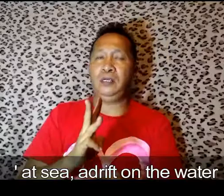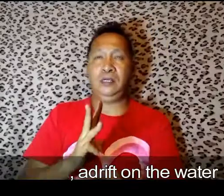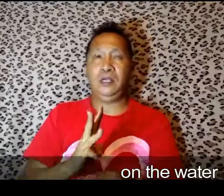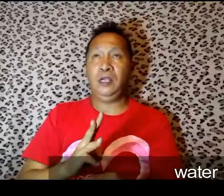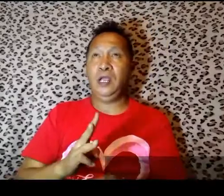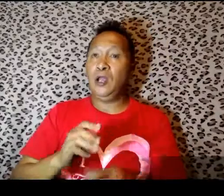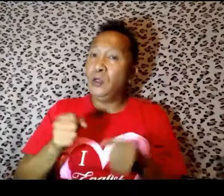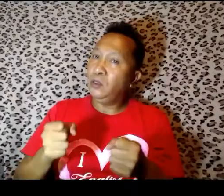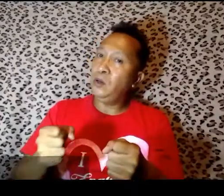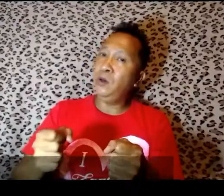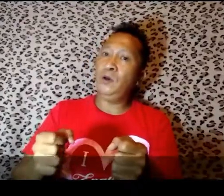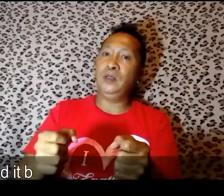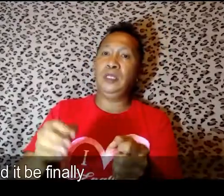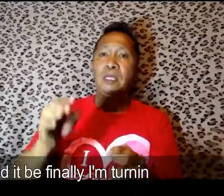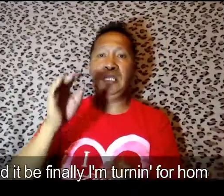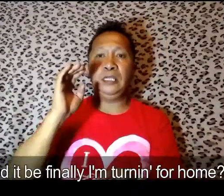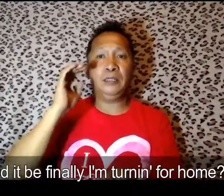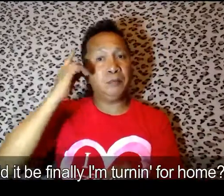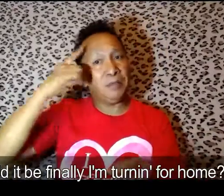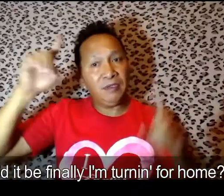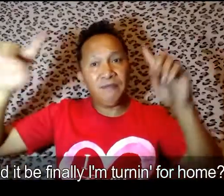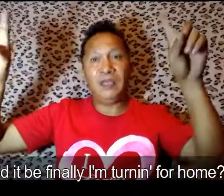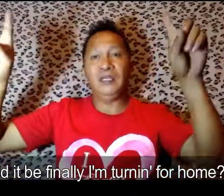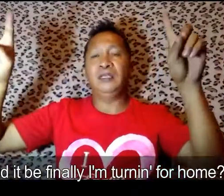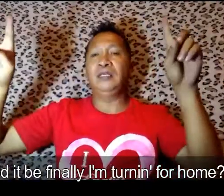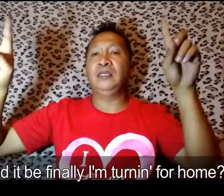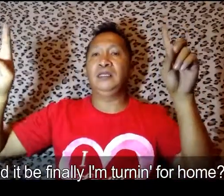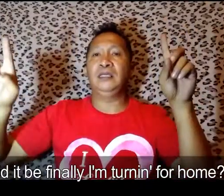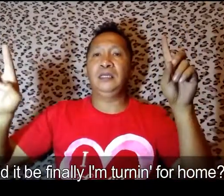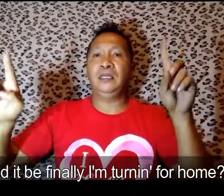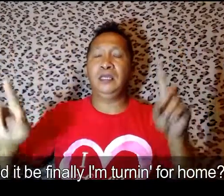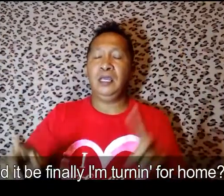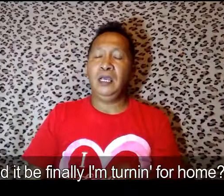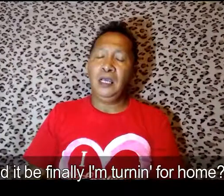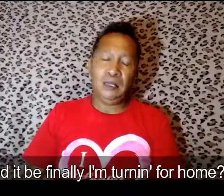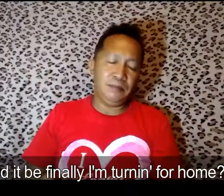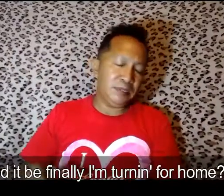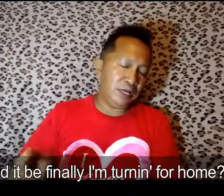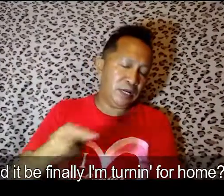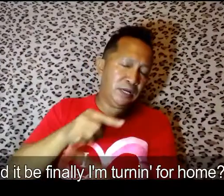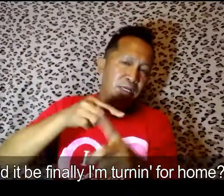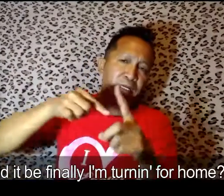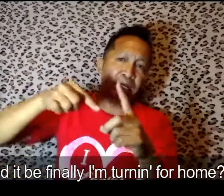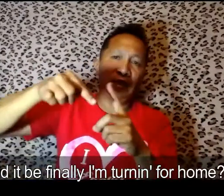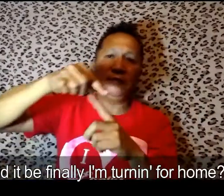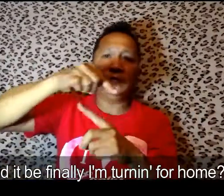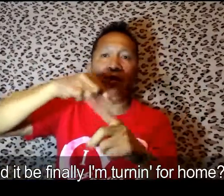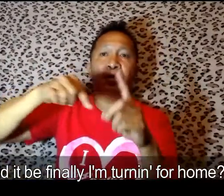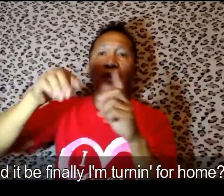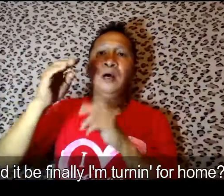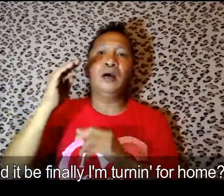Could it be finally I'm turning